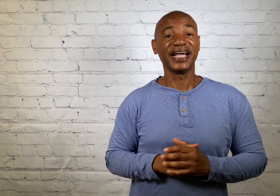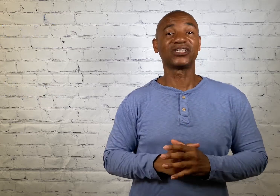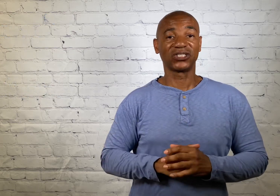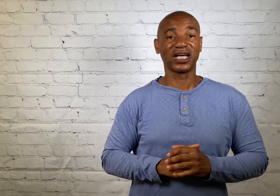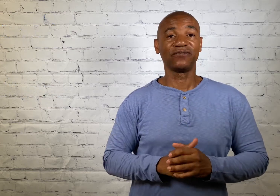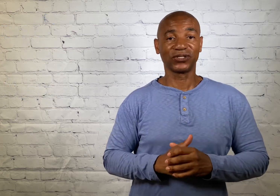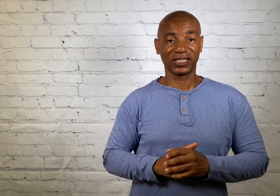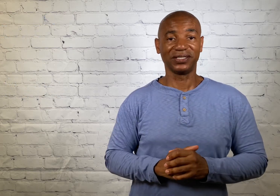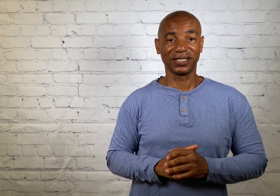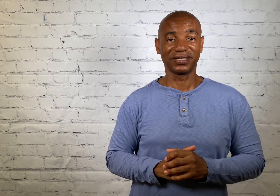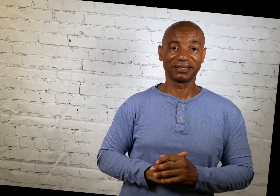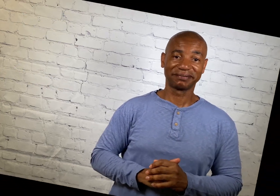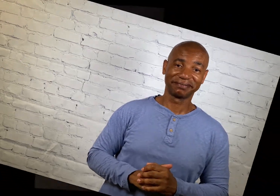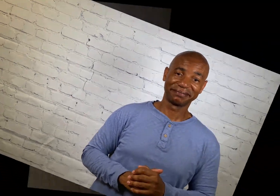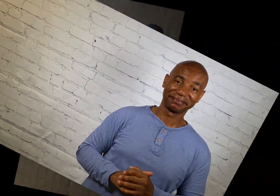That's the sign for census.